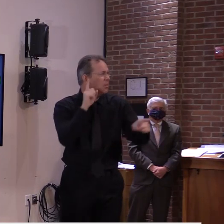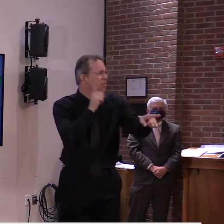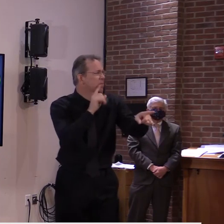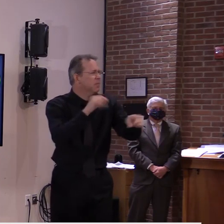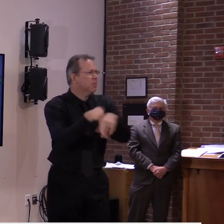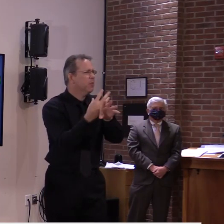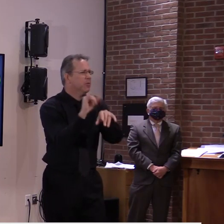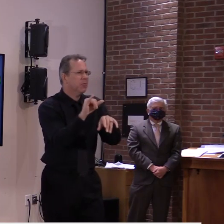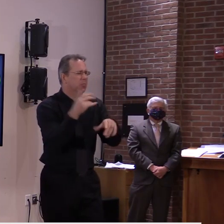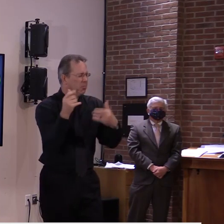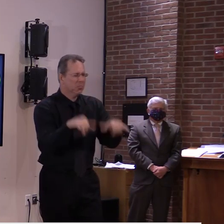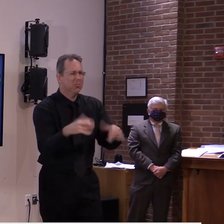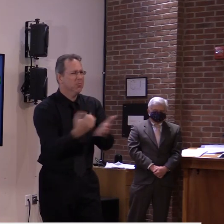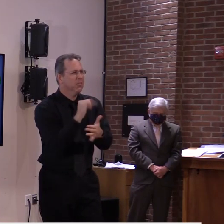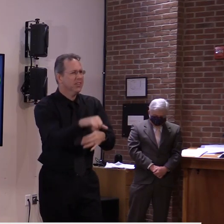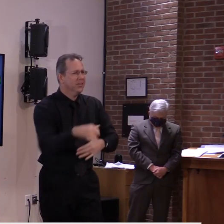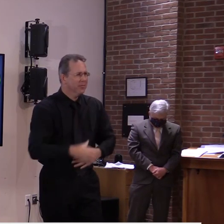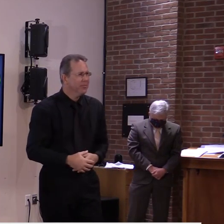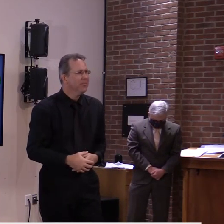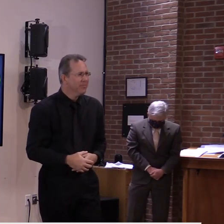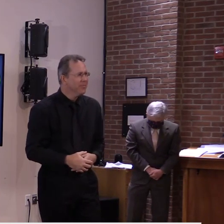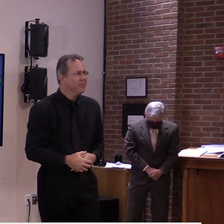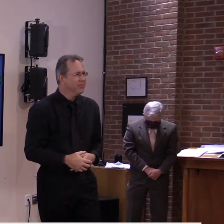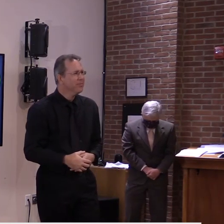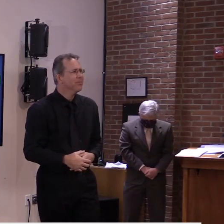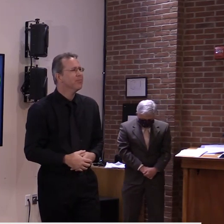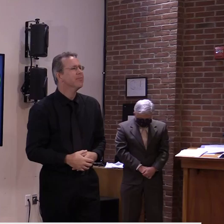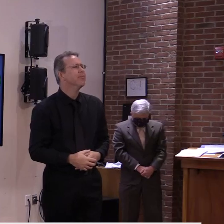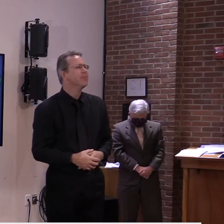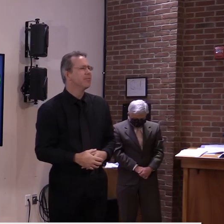now. Andrew McKeever.